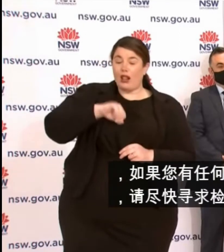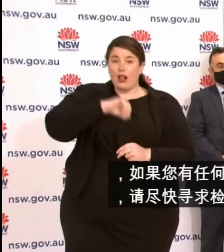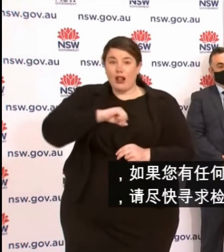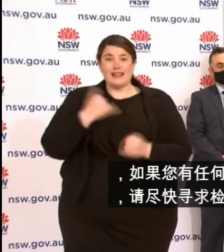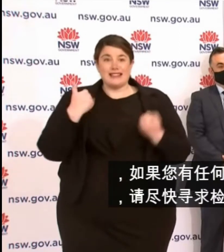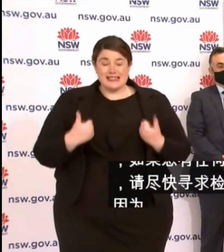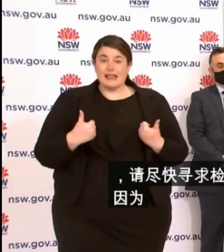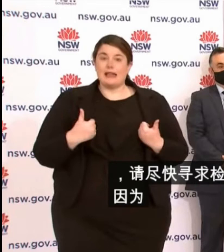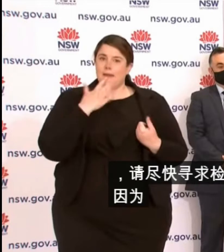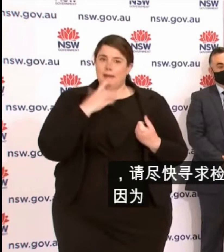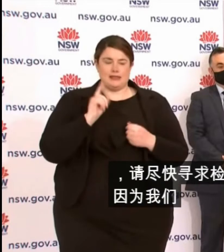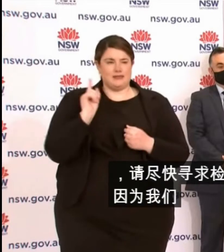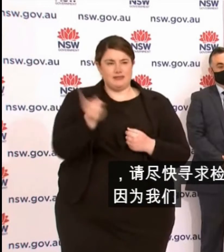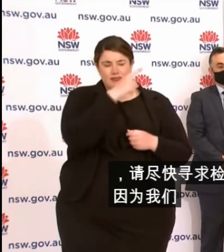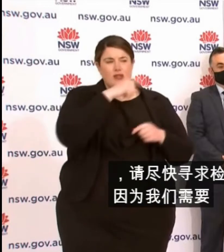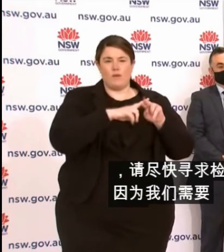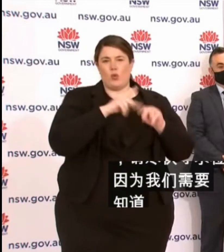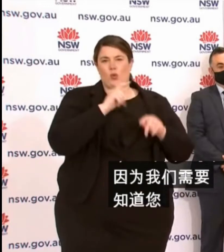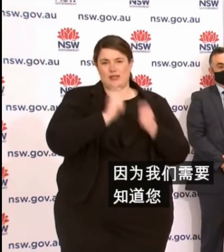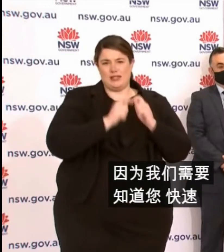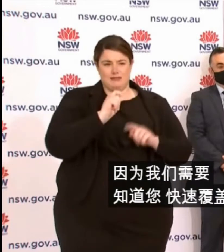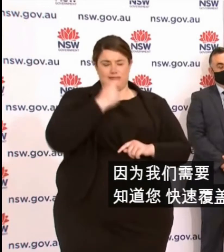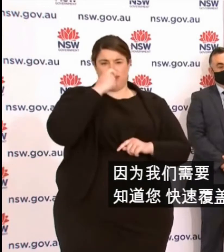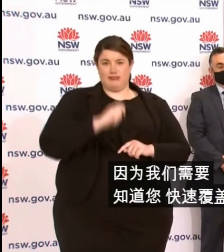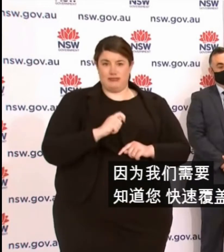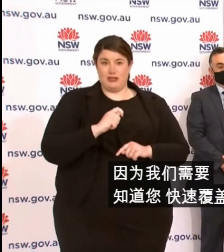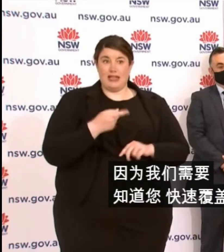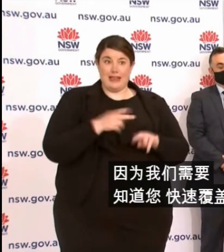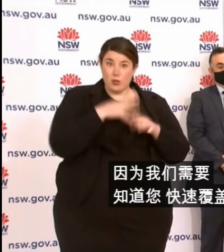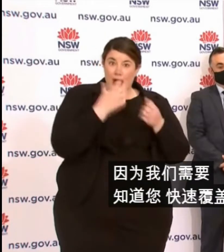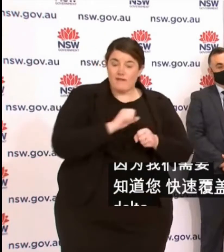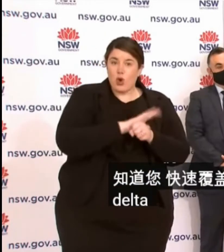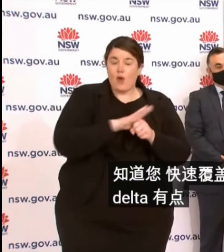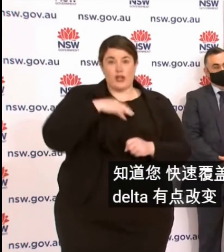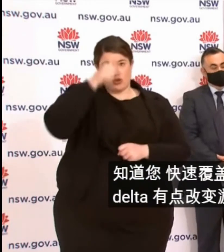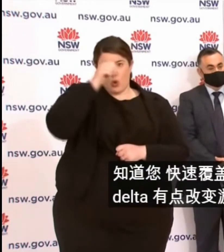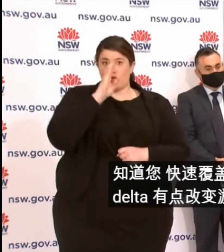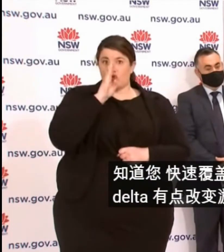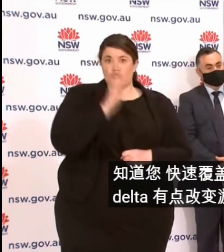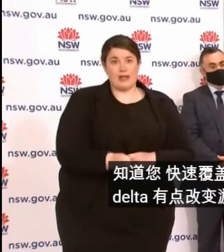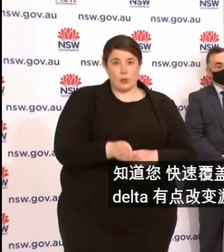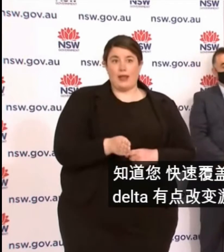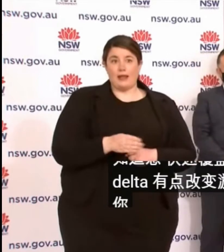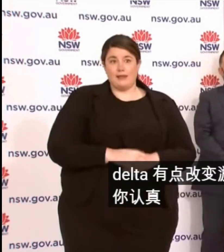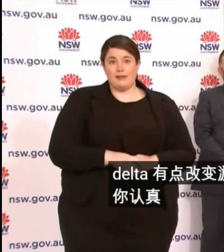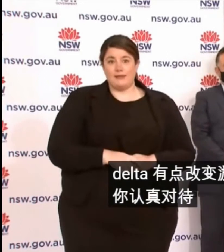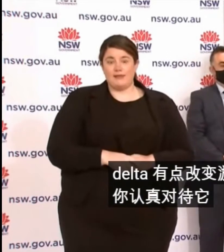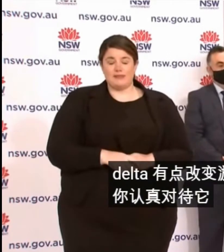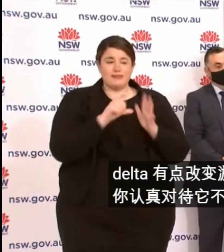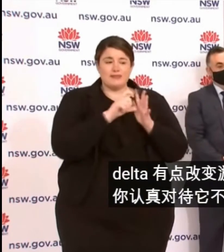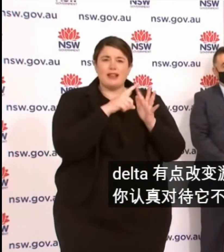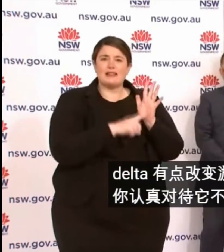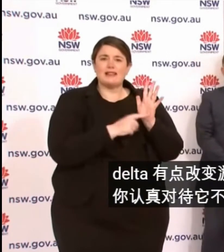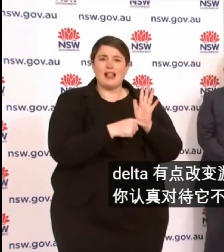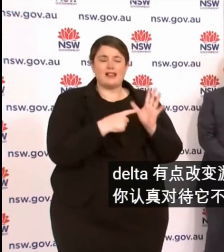and care as soon as possible, because we need to know that you have COVID quickly. Delta is a bit of a game changer. We need you to take it